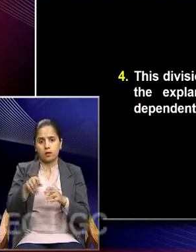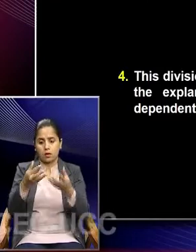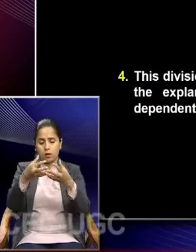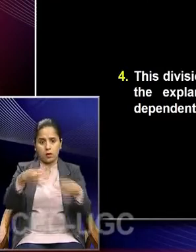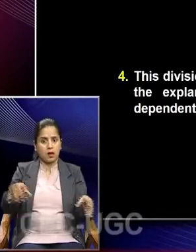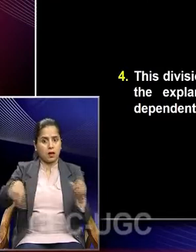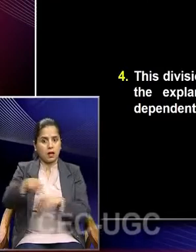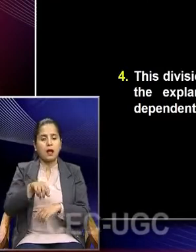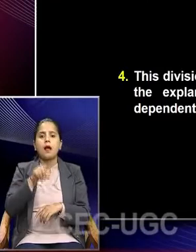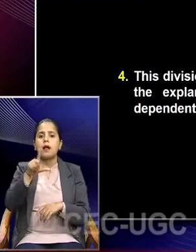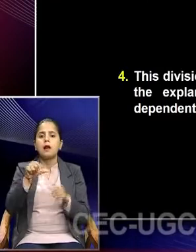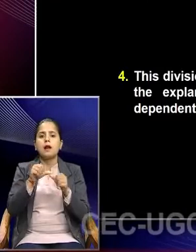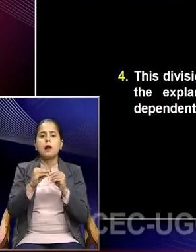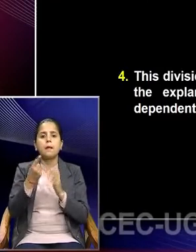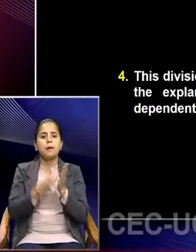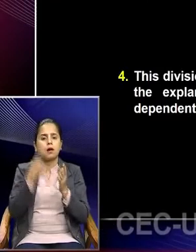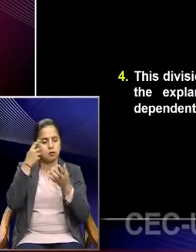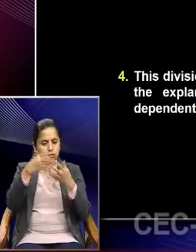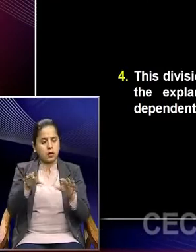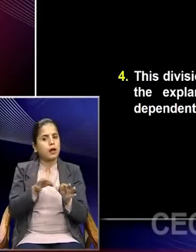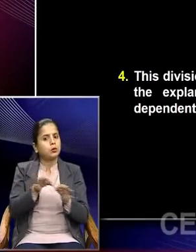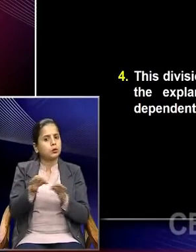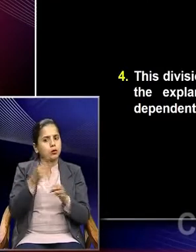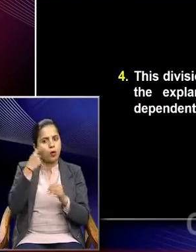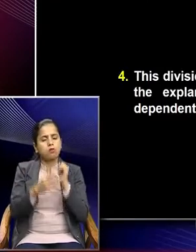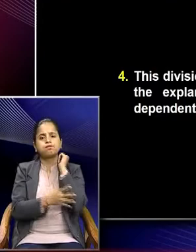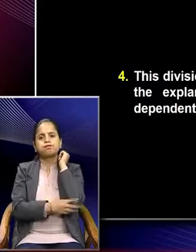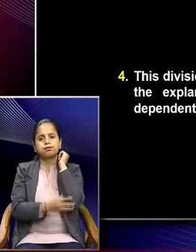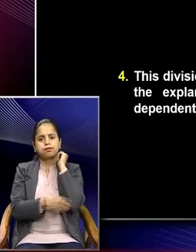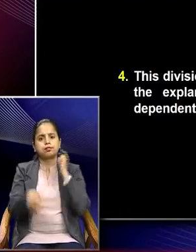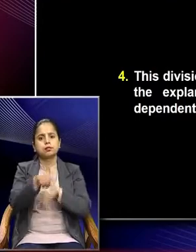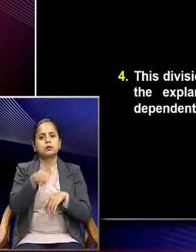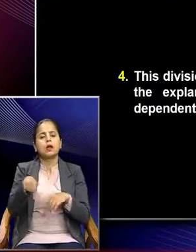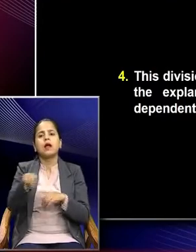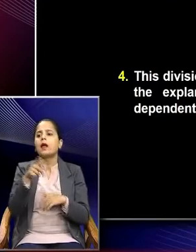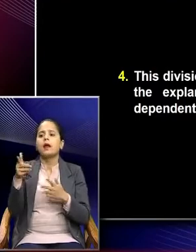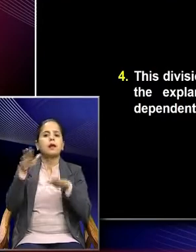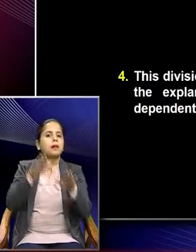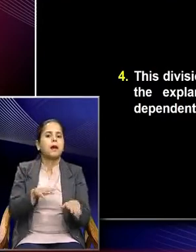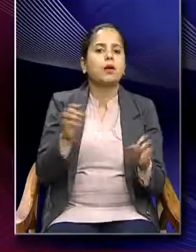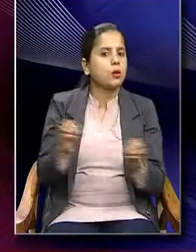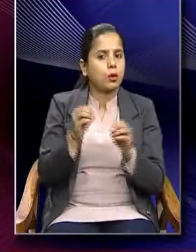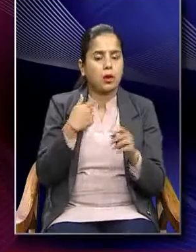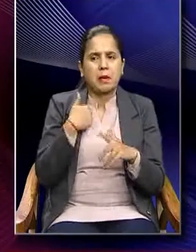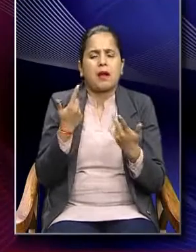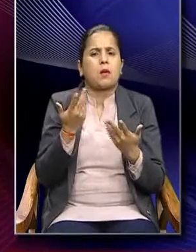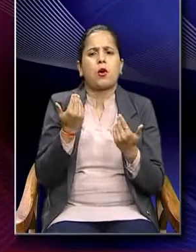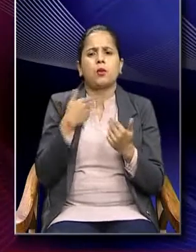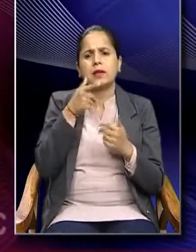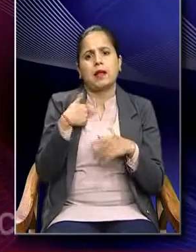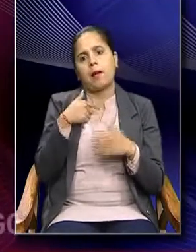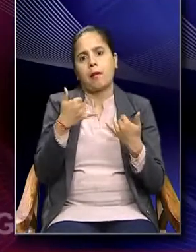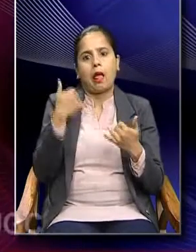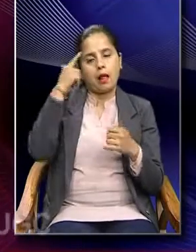labor is ultimately the explanation for poverty in dependent countries. We cannot, blame the